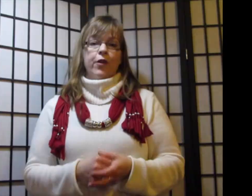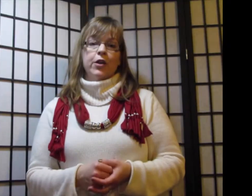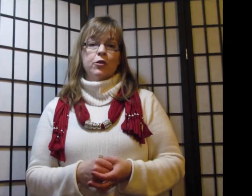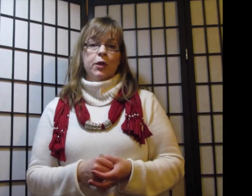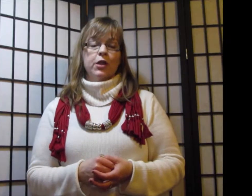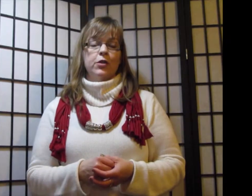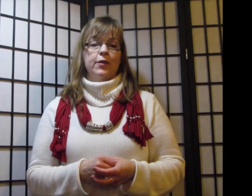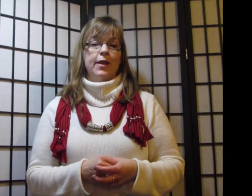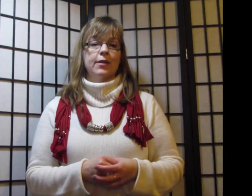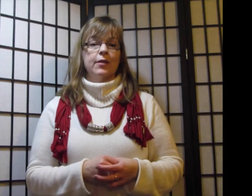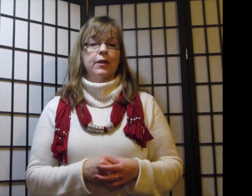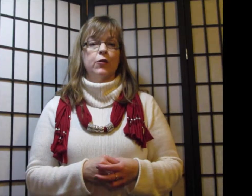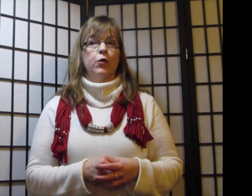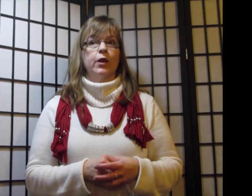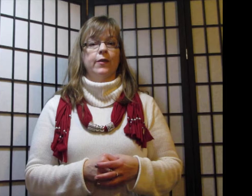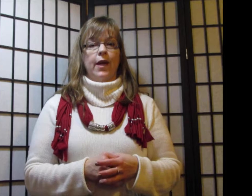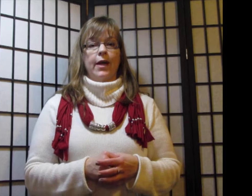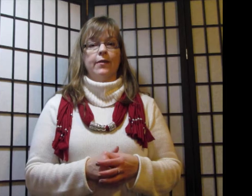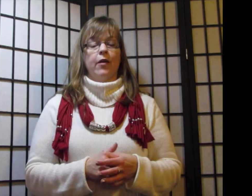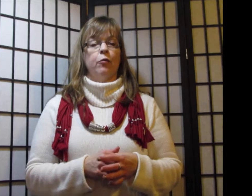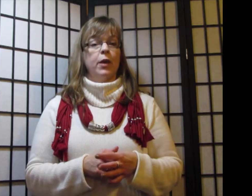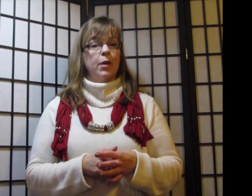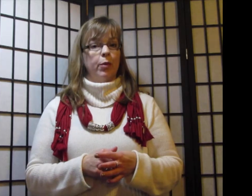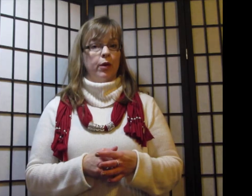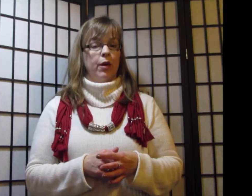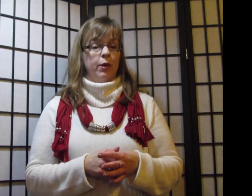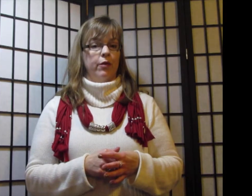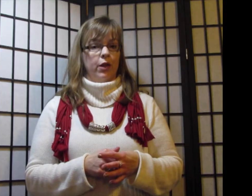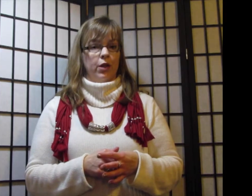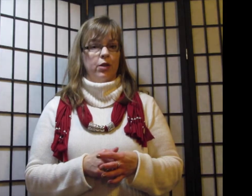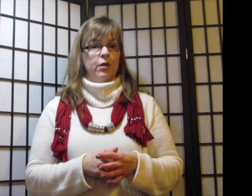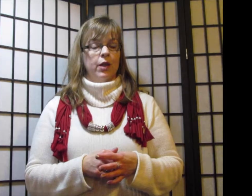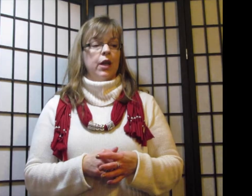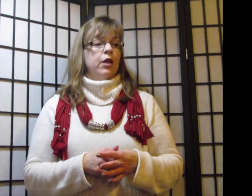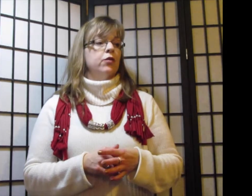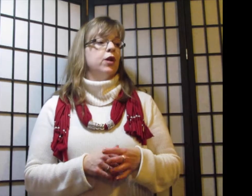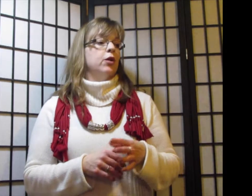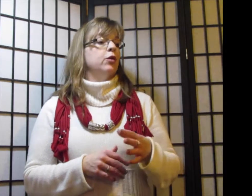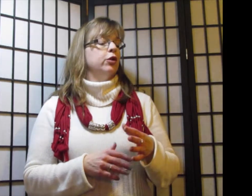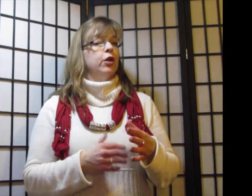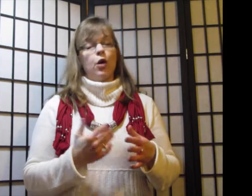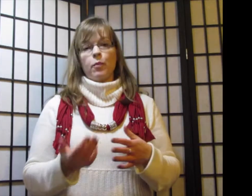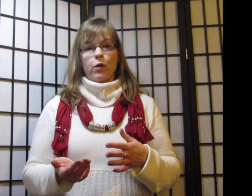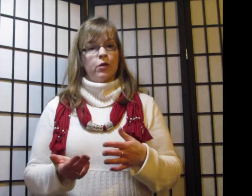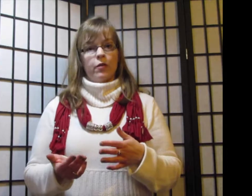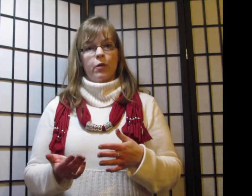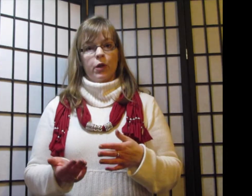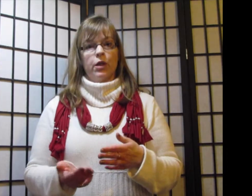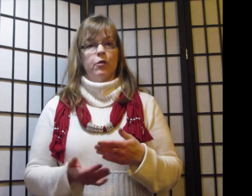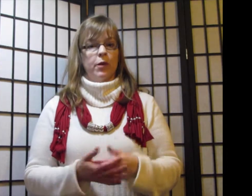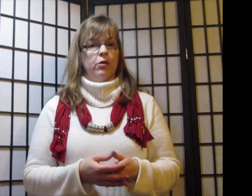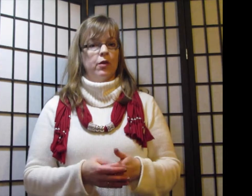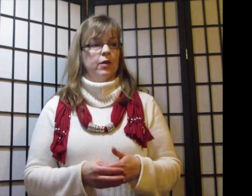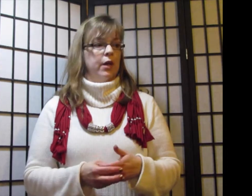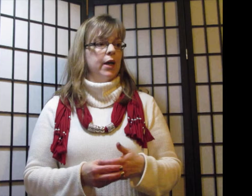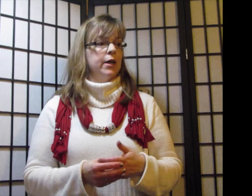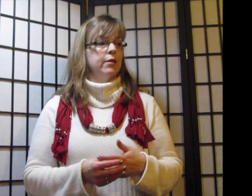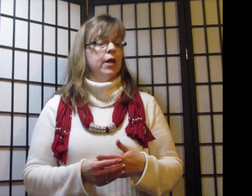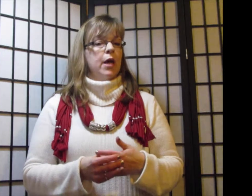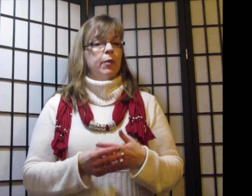First, we're going to do sentences for the signs of people that we've learned. So you'll know most of the words, most of the signs, but